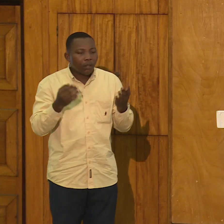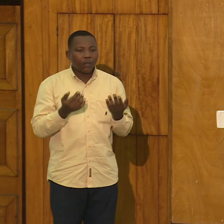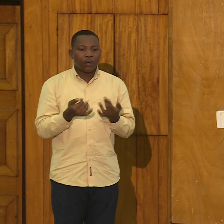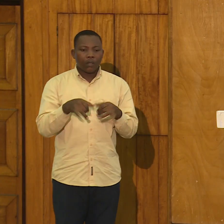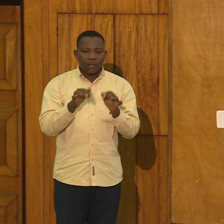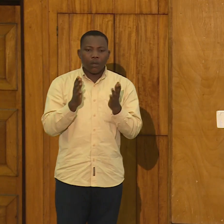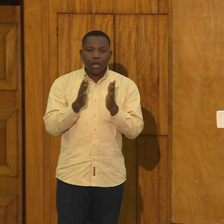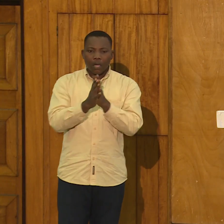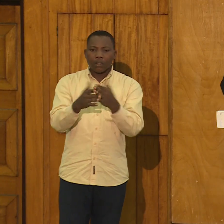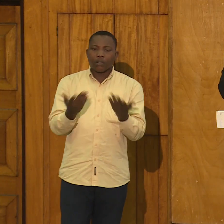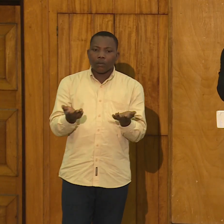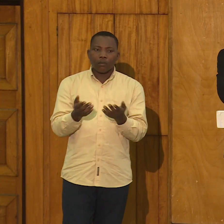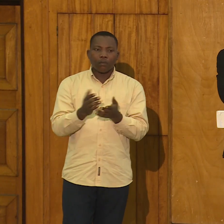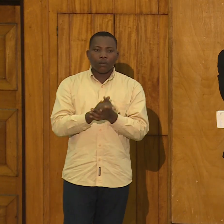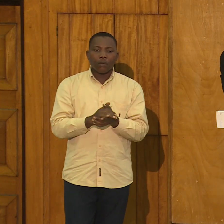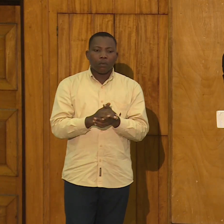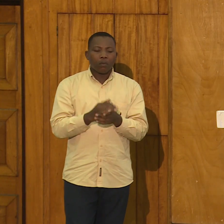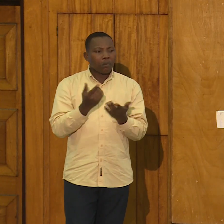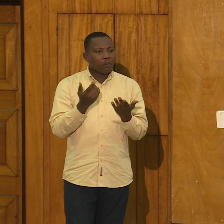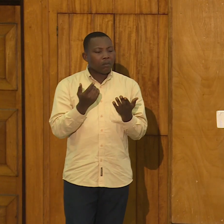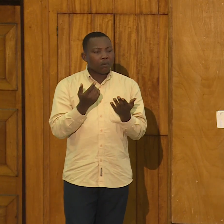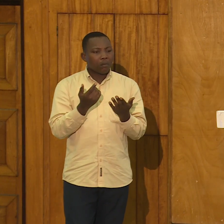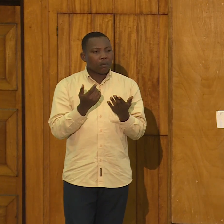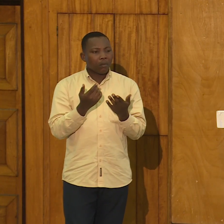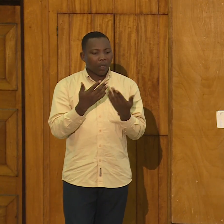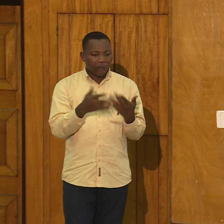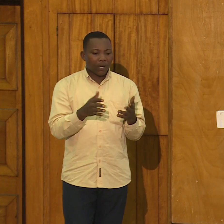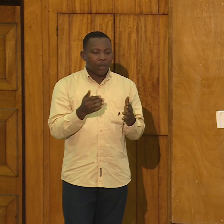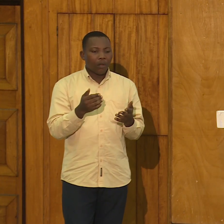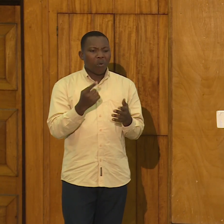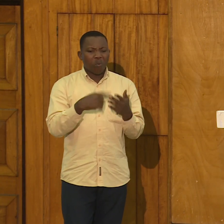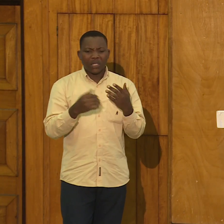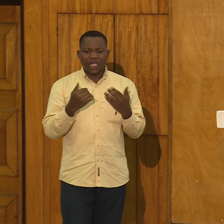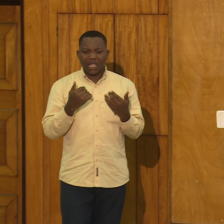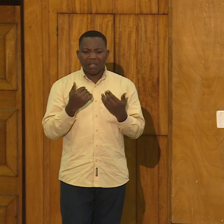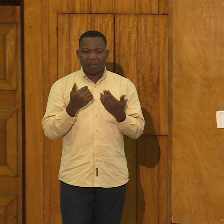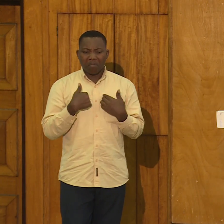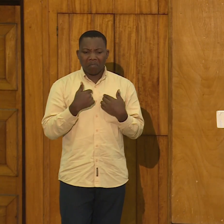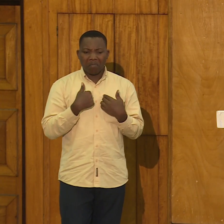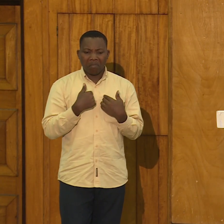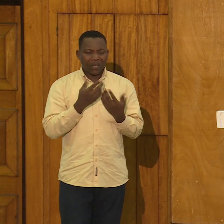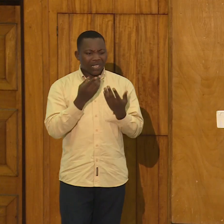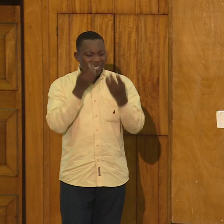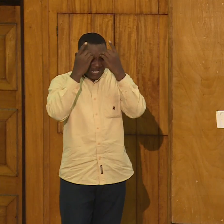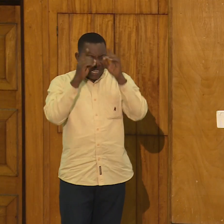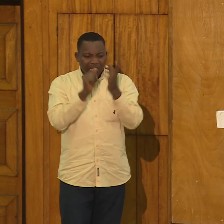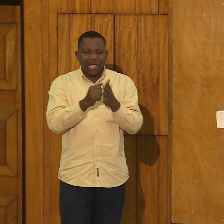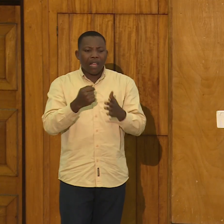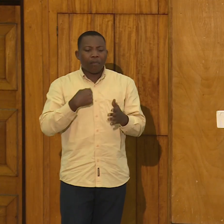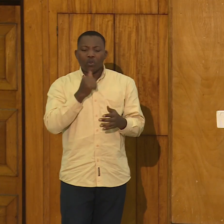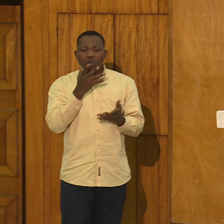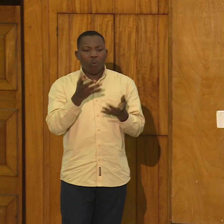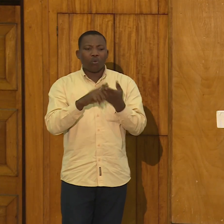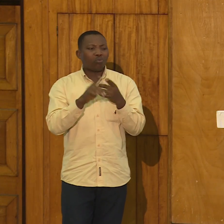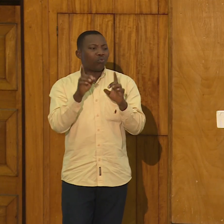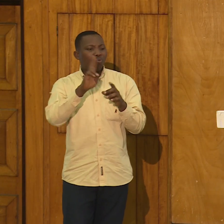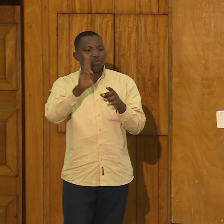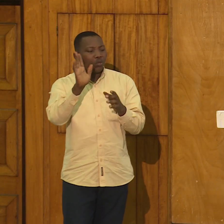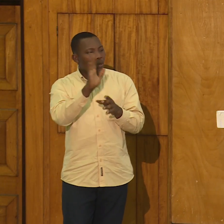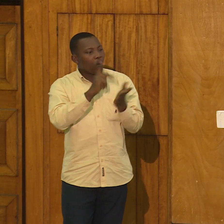us to say, okay, what if I then decide I no longer want to use or abuse drugs?